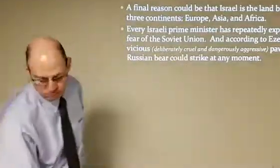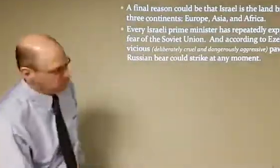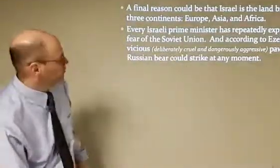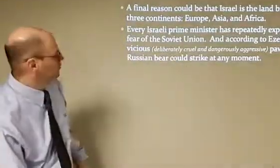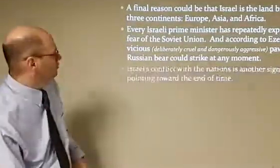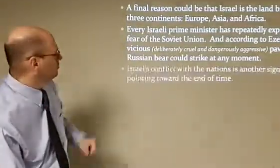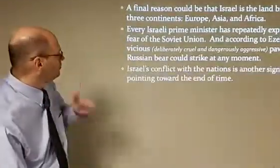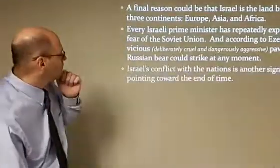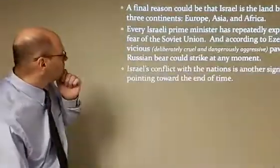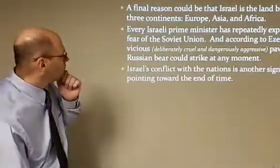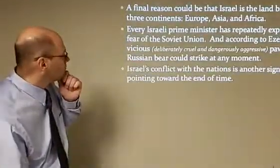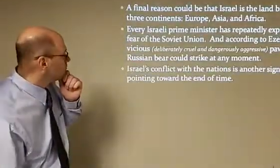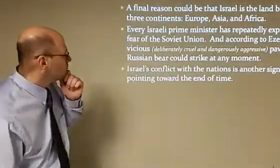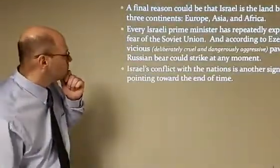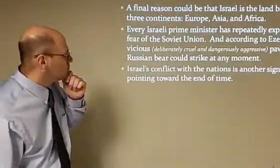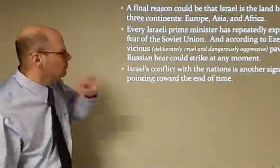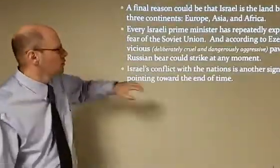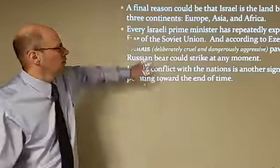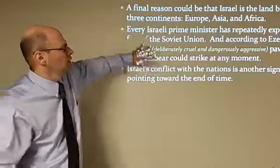We'll talk about what the meaning of that